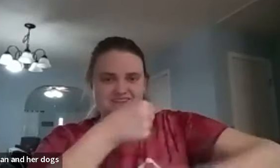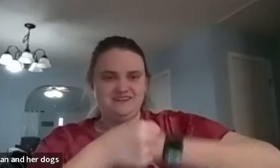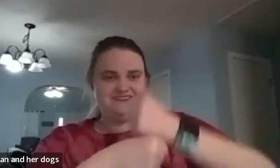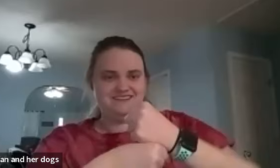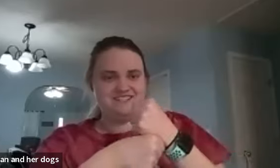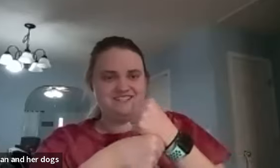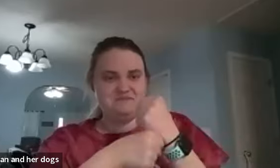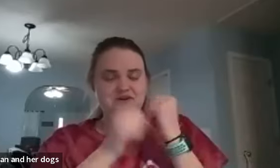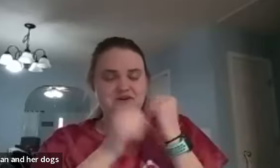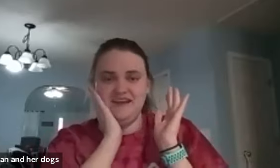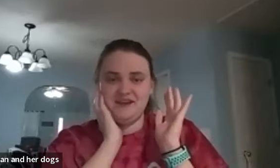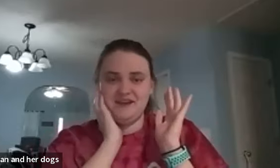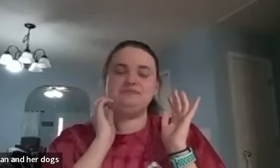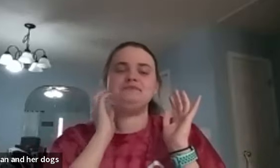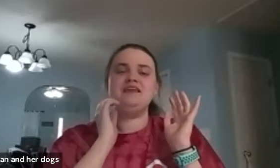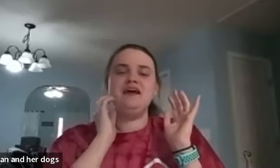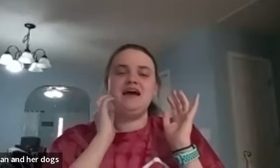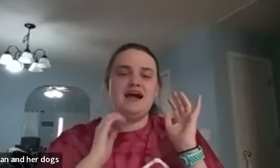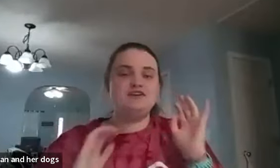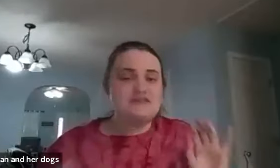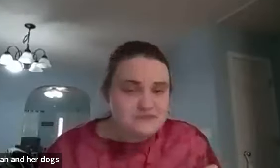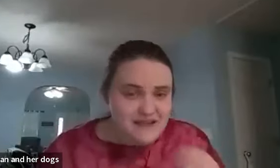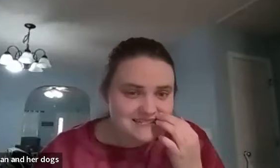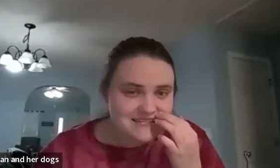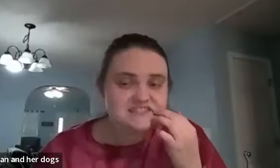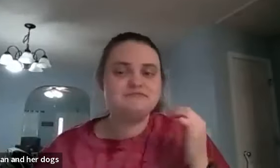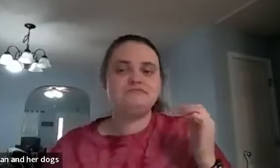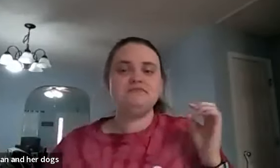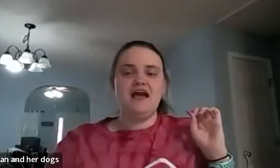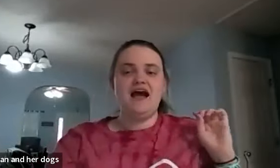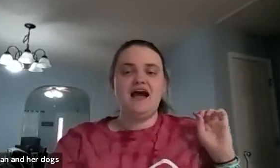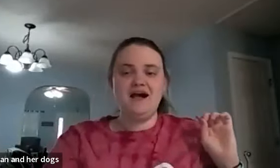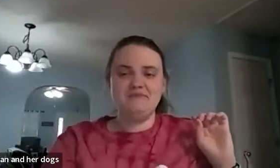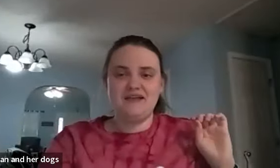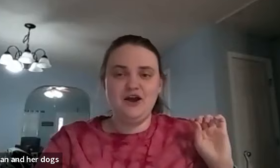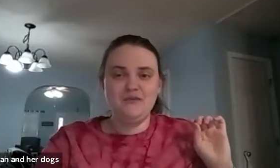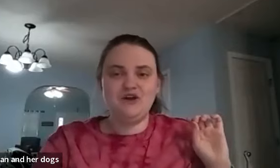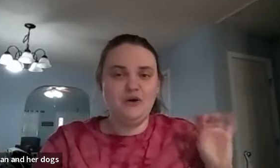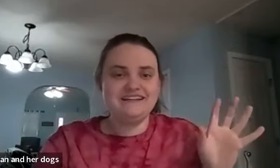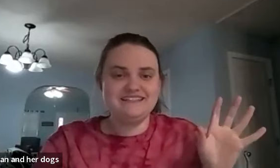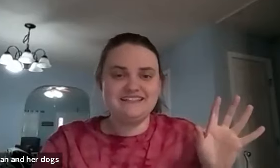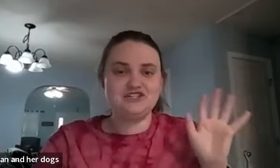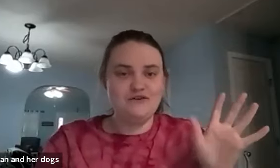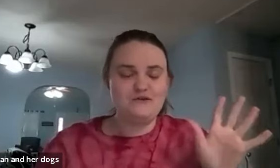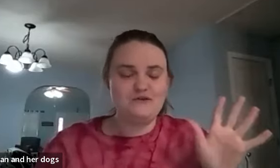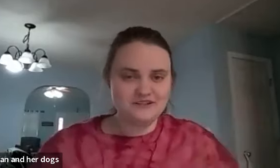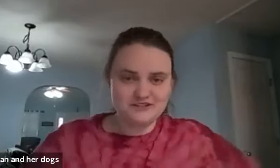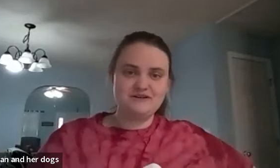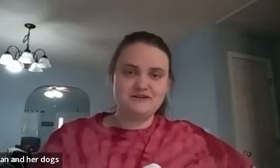Year, good job. Okay, I know this was a lot of signs. I hope I totally didn't just overwhelm you and stress you all too